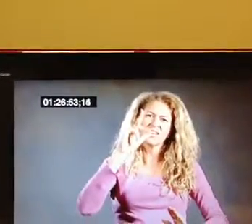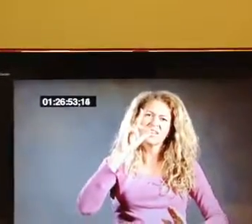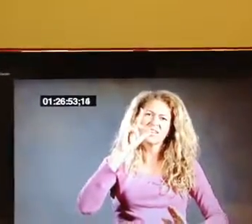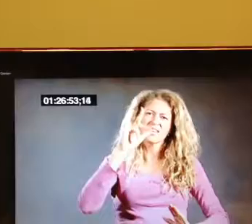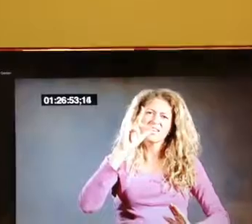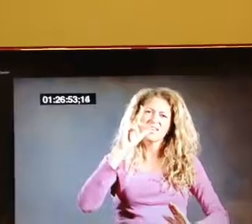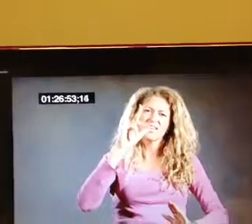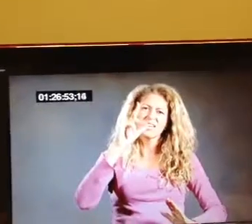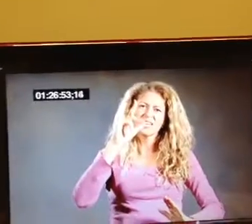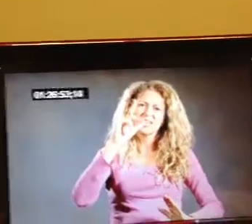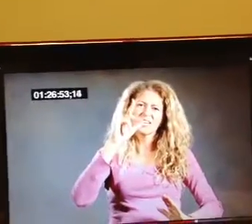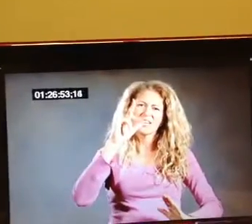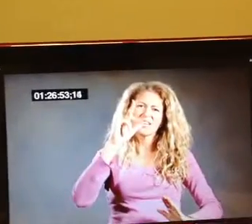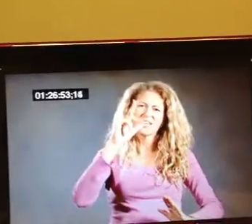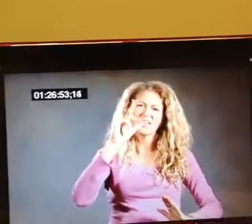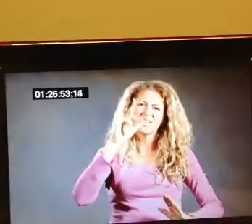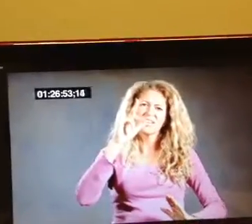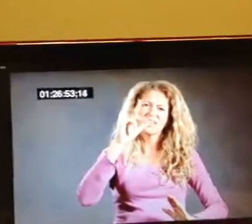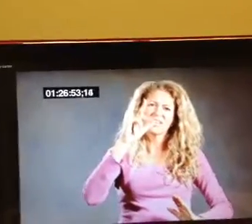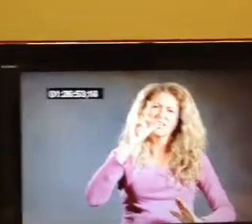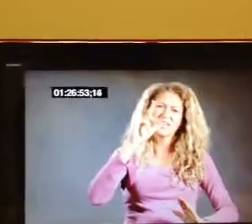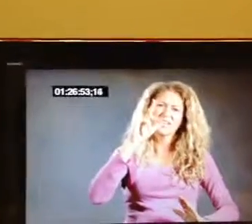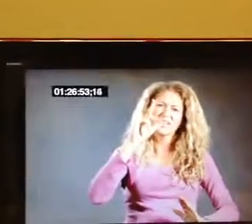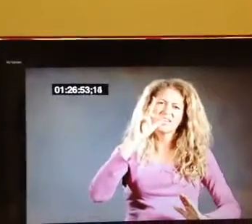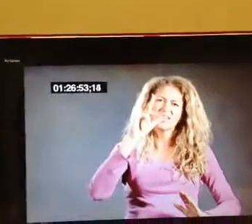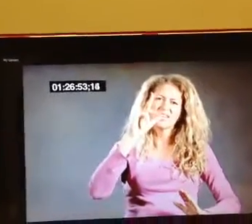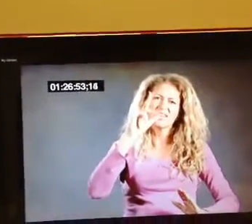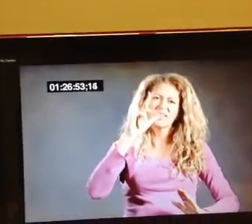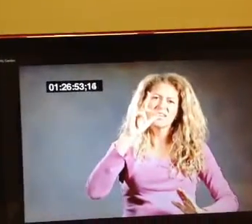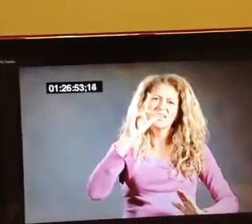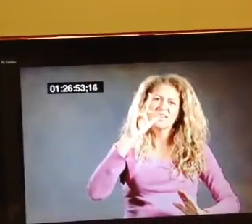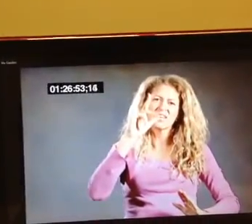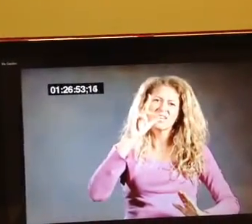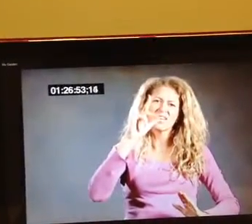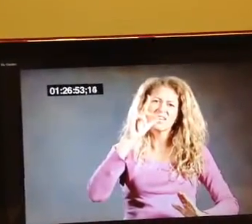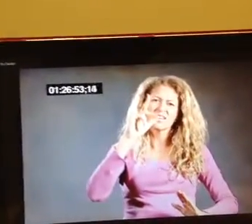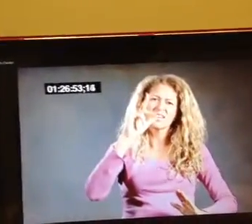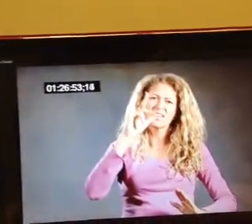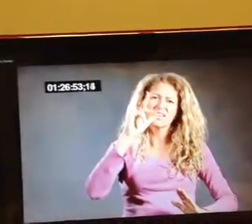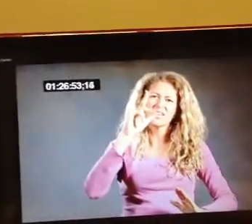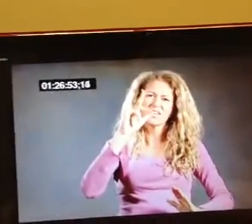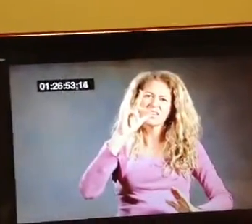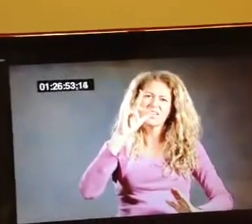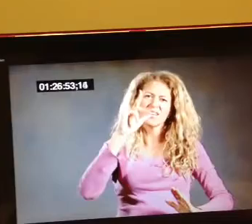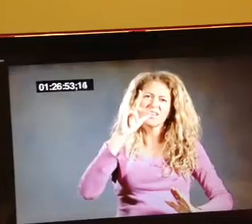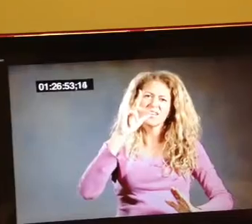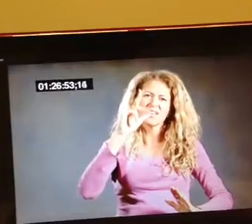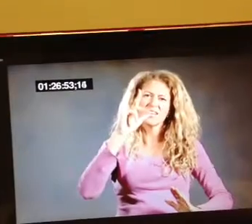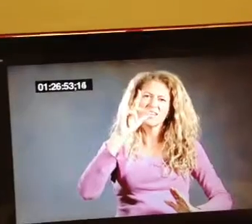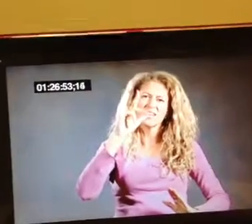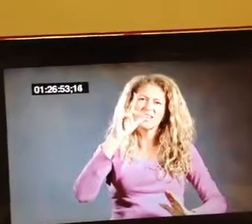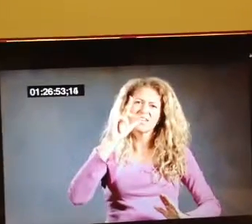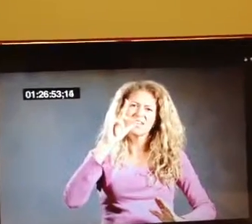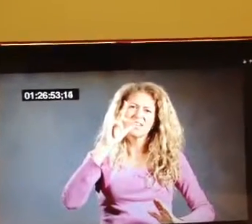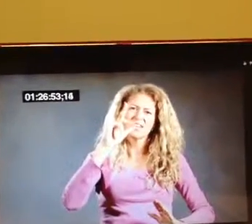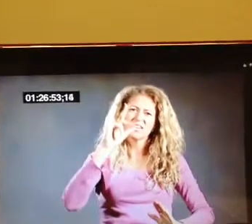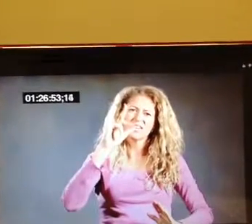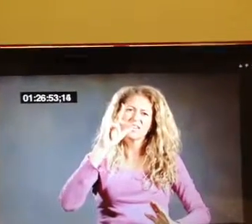So it was 1 week, or it was 2 weeks in Arizona, and like I said, it's easy to grow things in Arizona, but you have to be